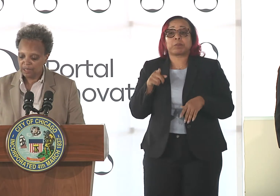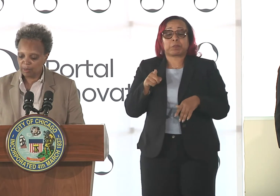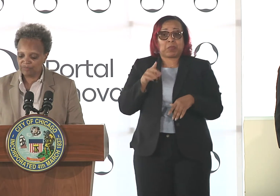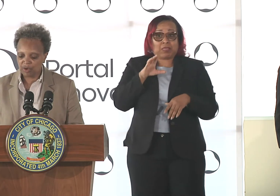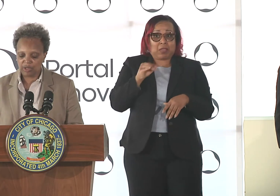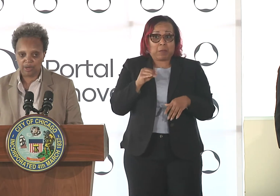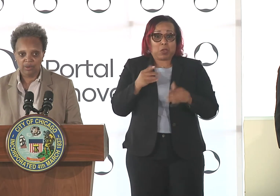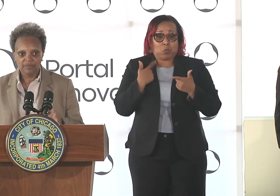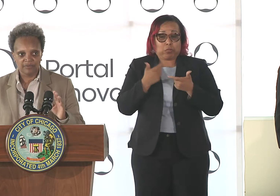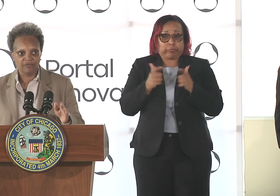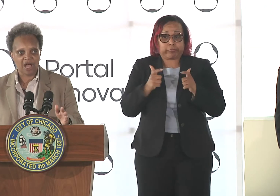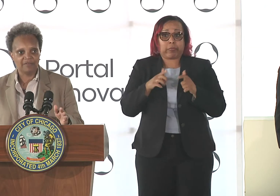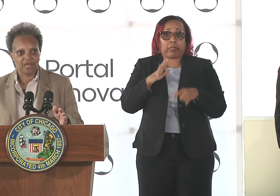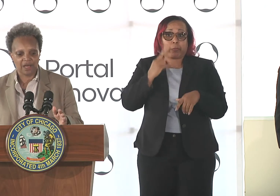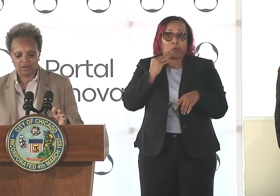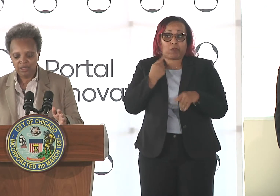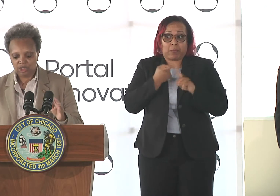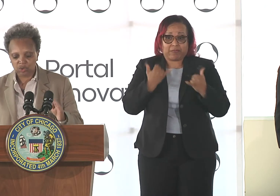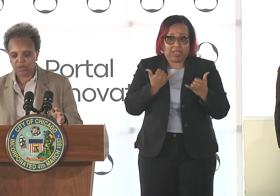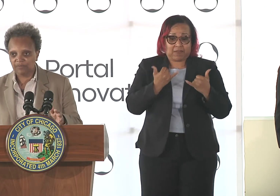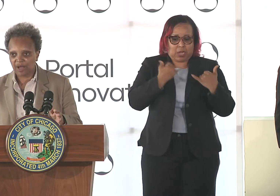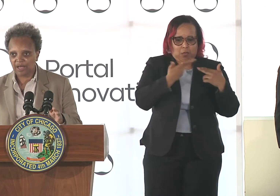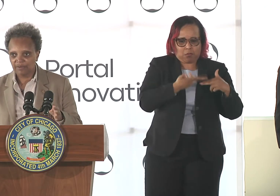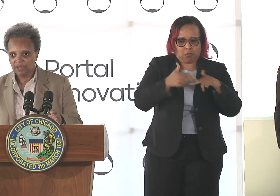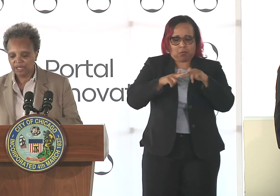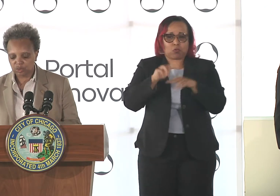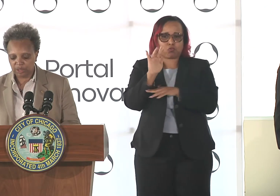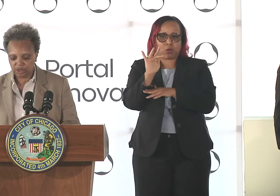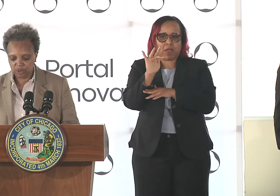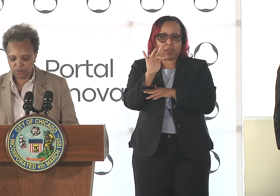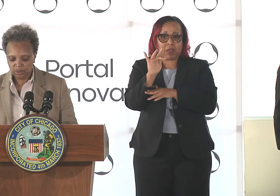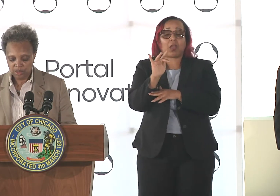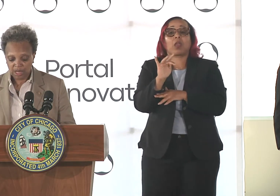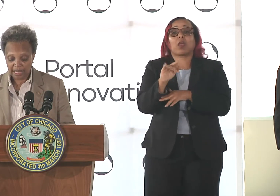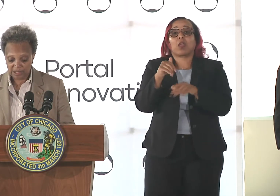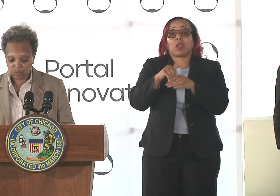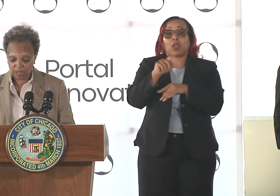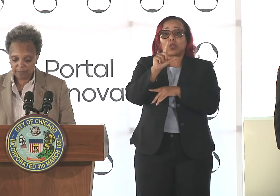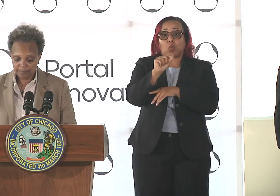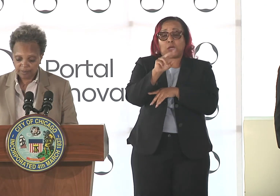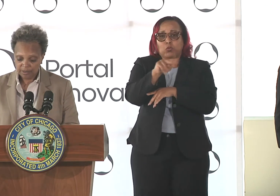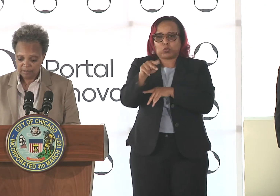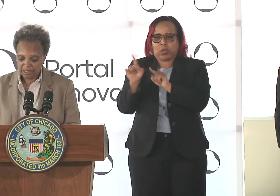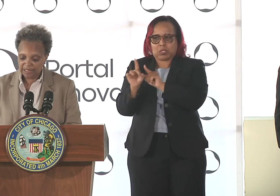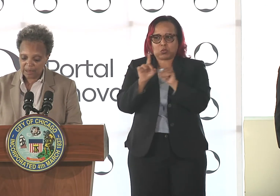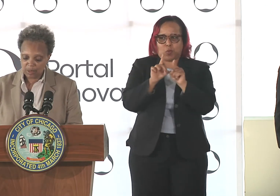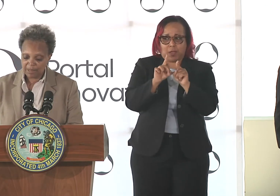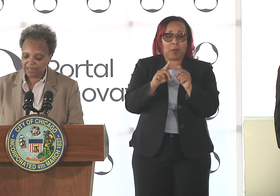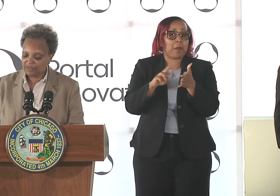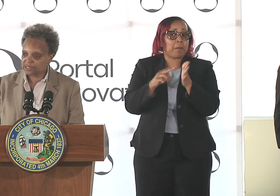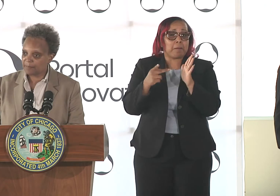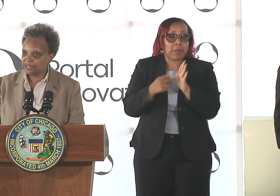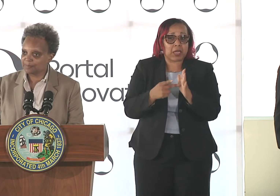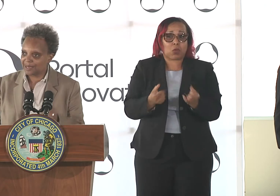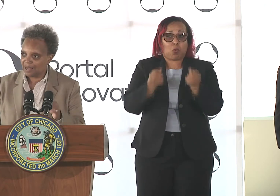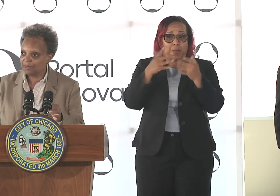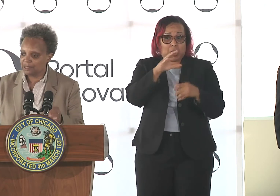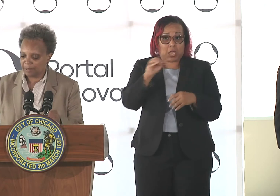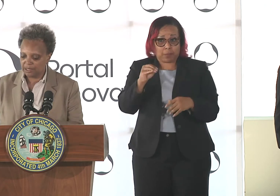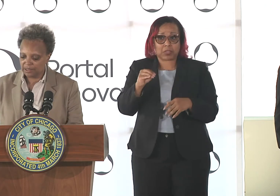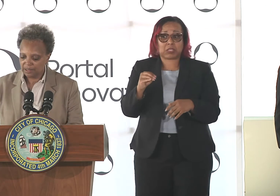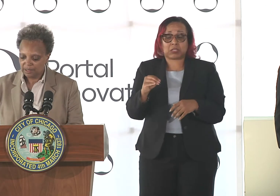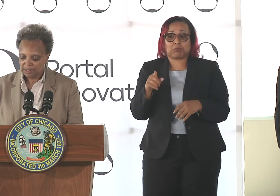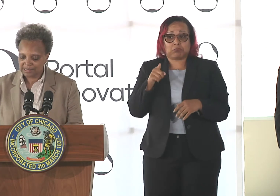company portfolio from 5 now to 25 and 22 as well. Meaning that when many of these companies